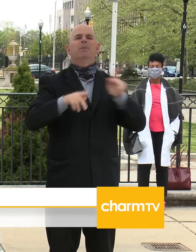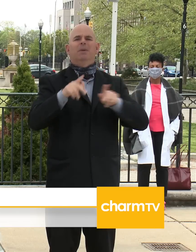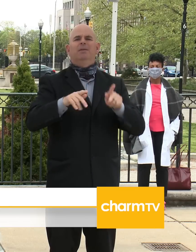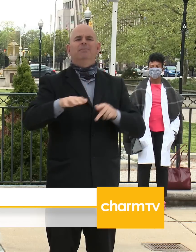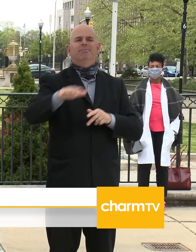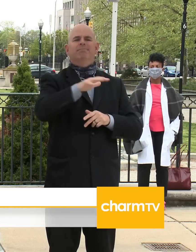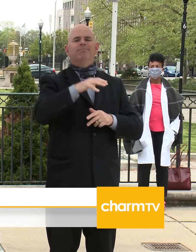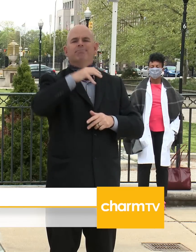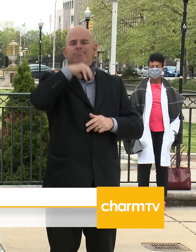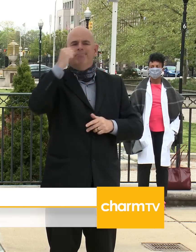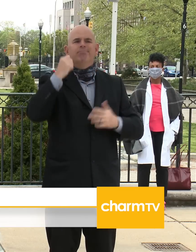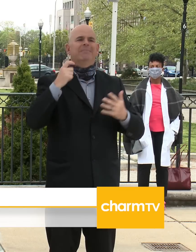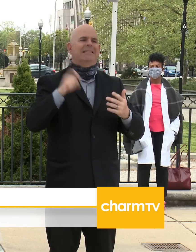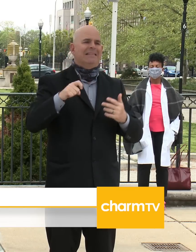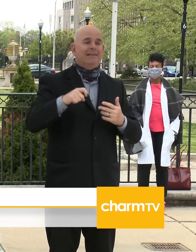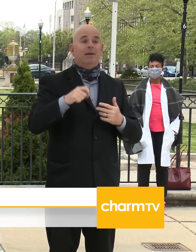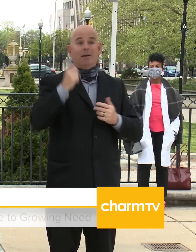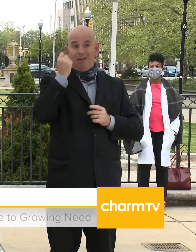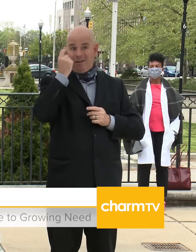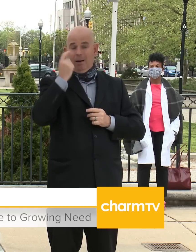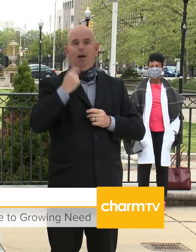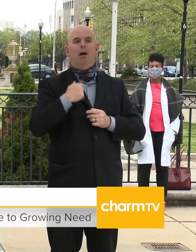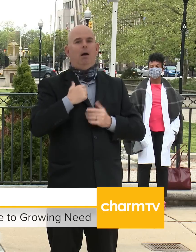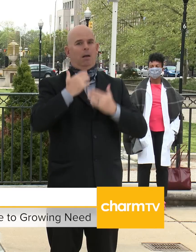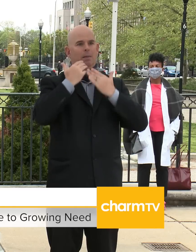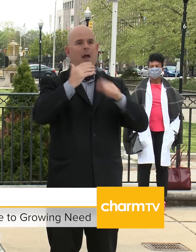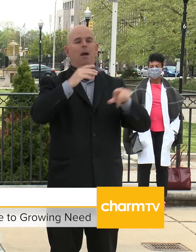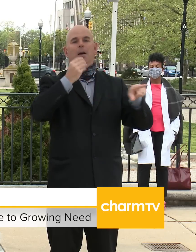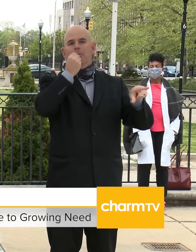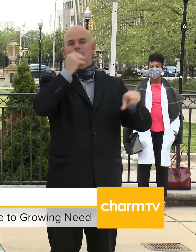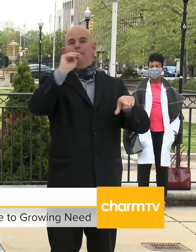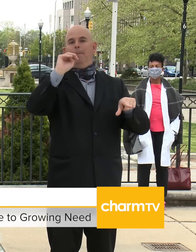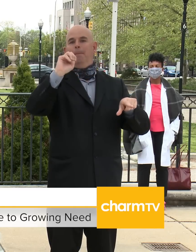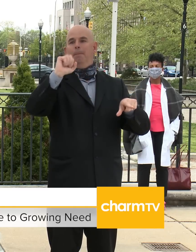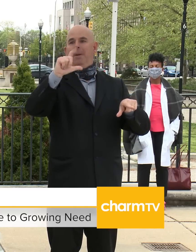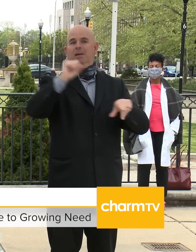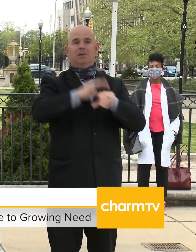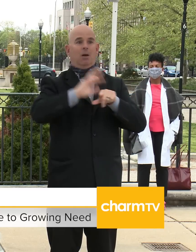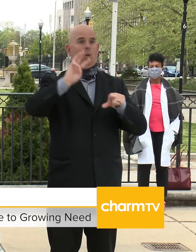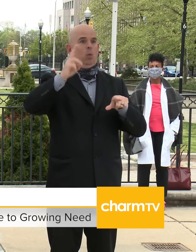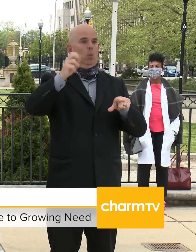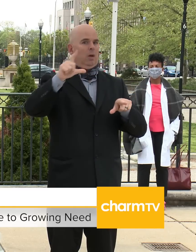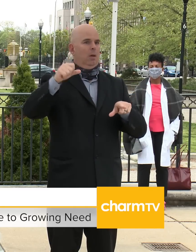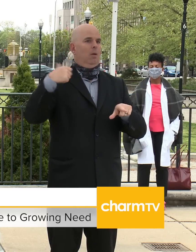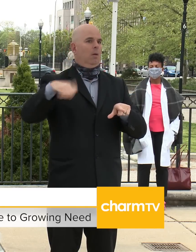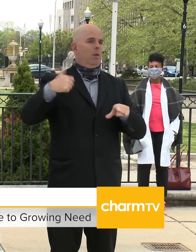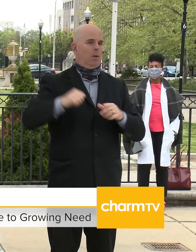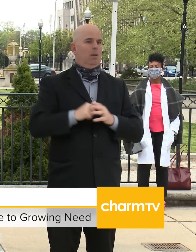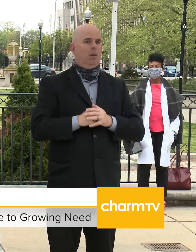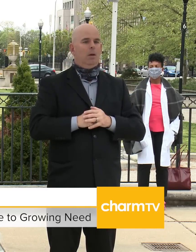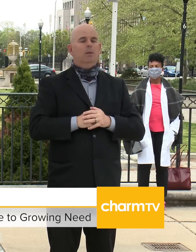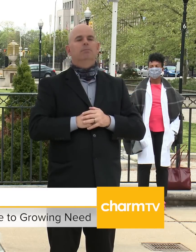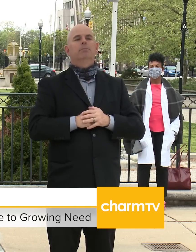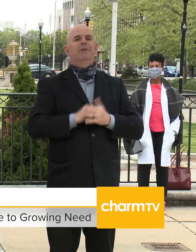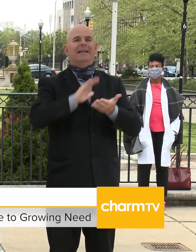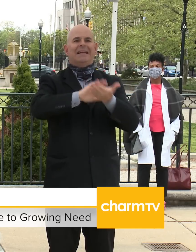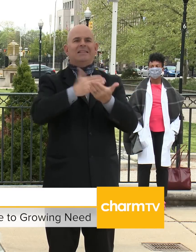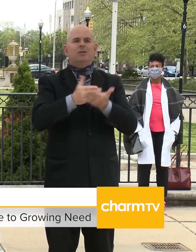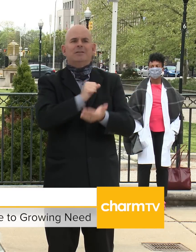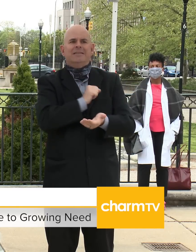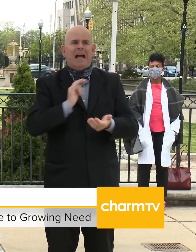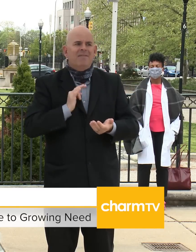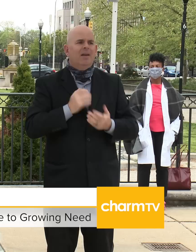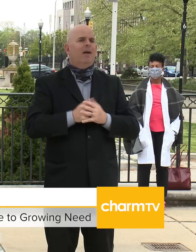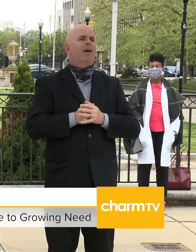I would also like to take a moment to thank the Meals on Wheels team, the kitchen staff, the drivers, and our volunteers who are working tirelessly in the face